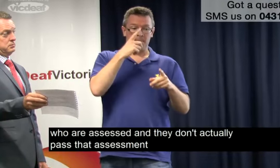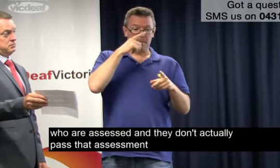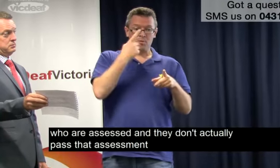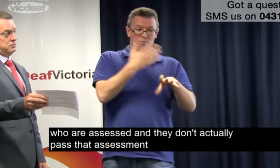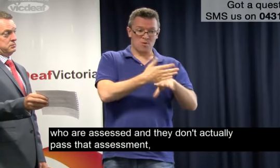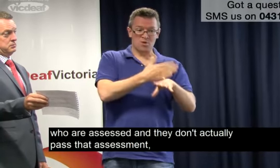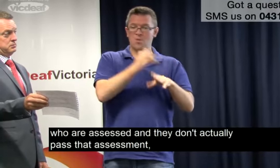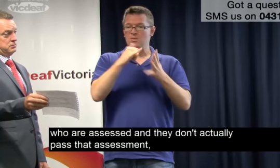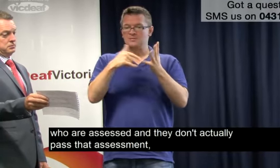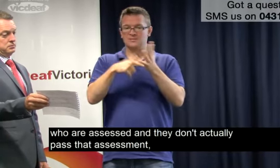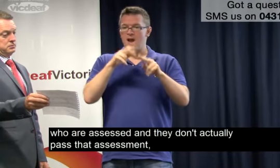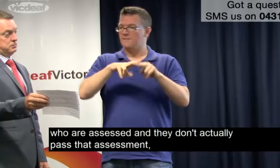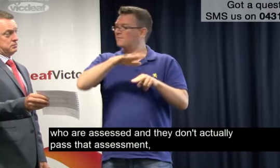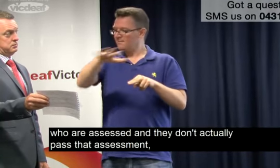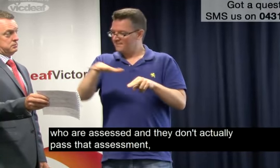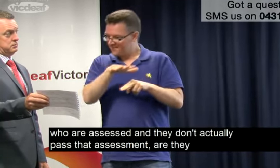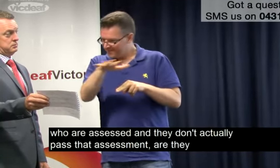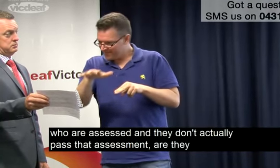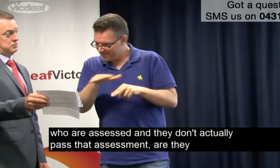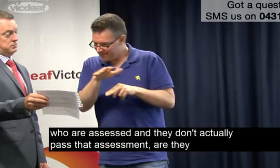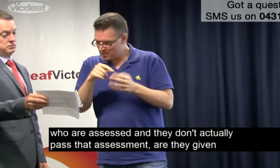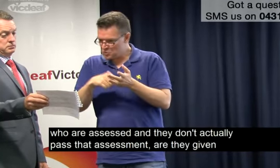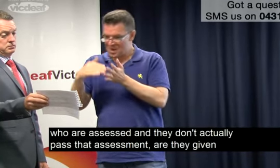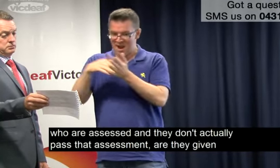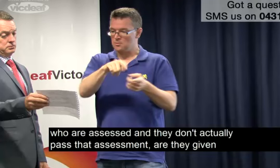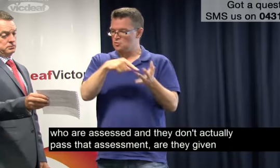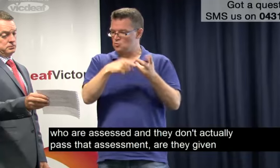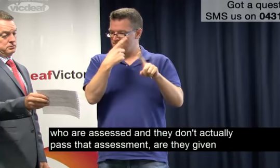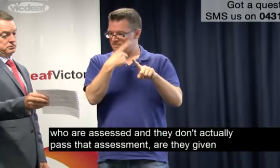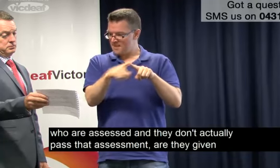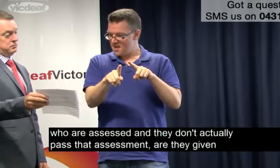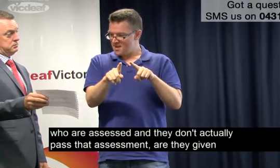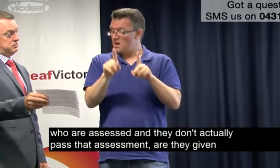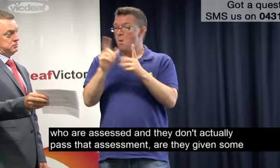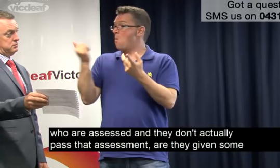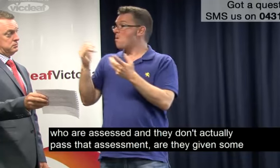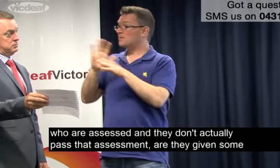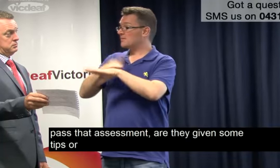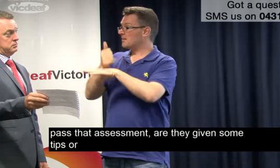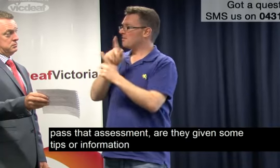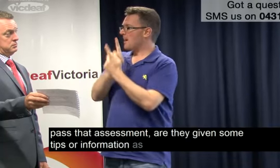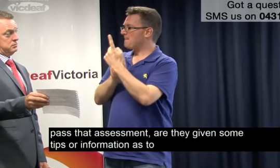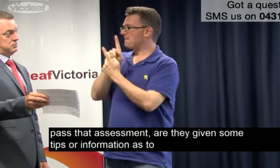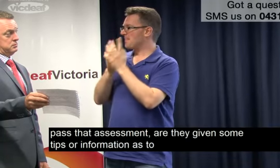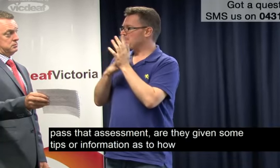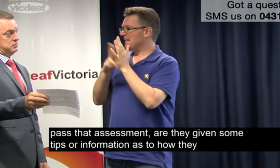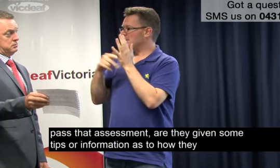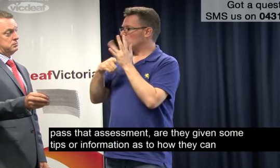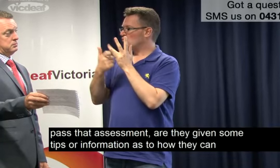are they given some tips or information as to how they can improve their Auslan skills?